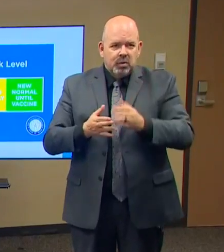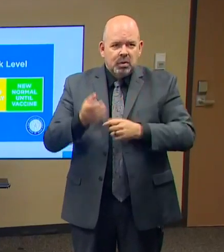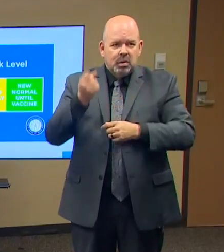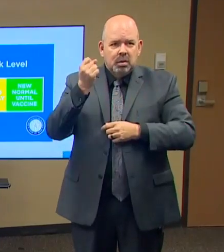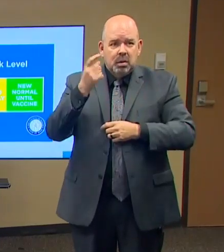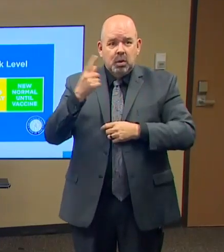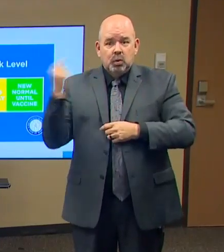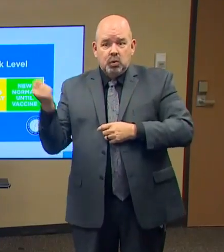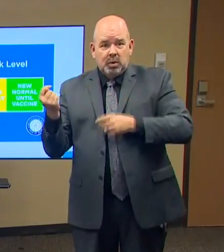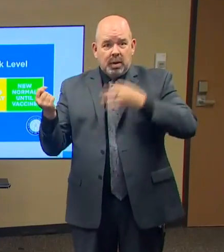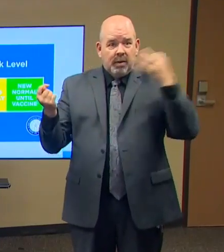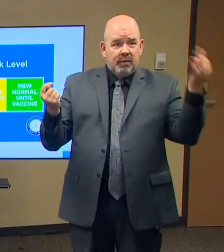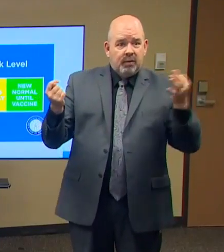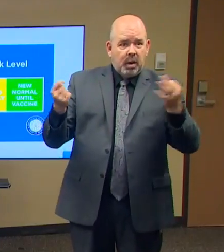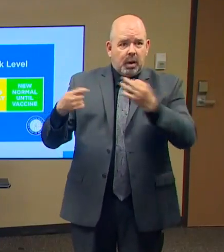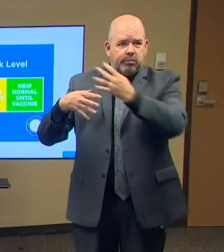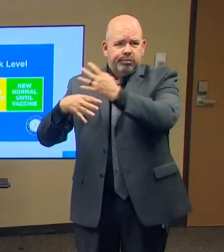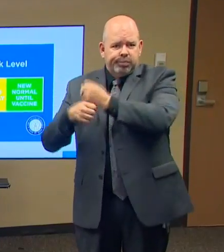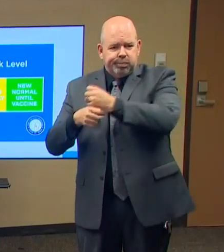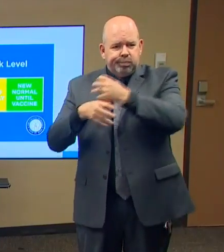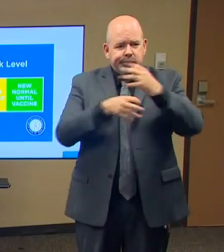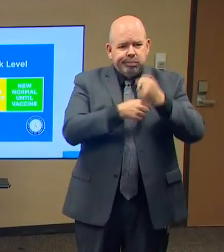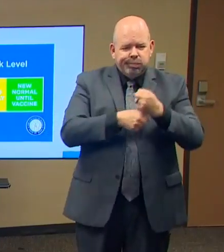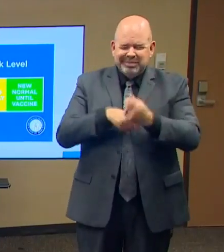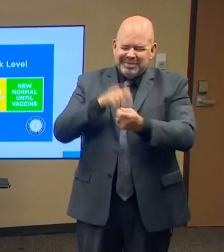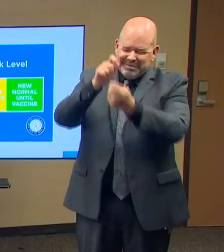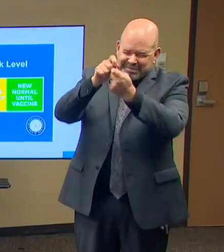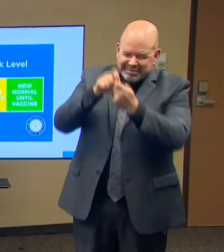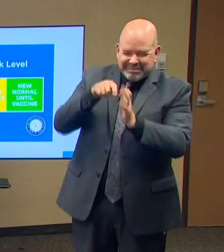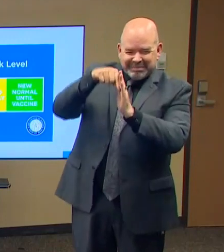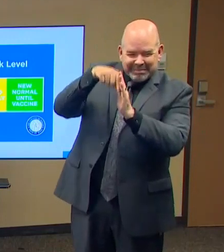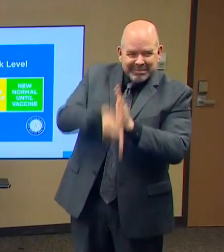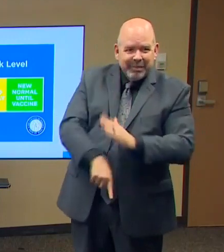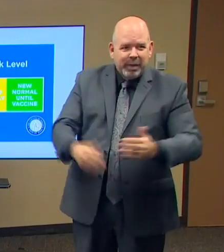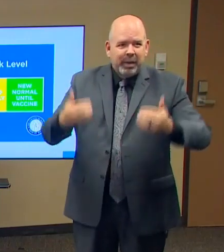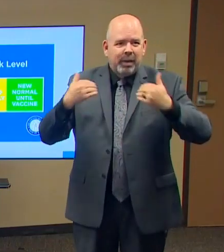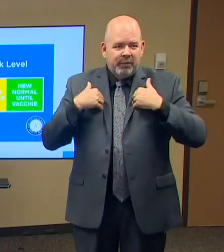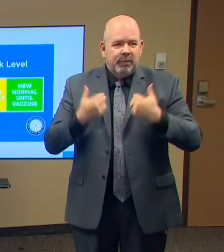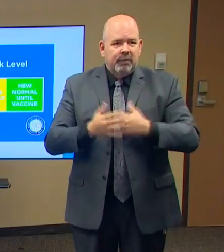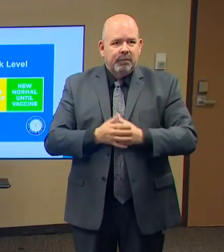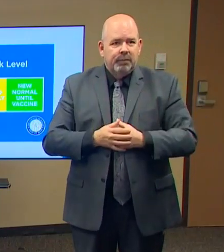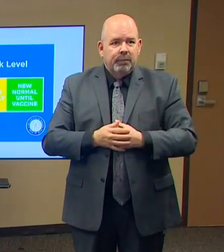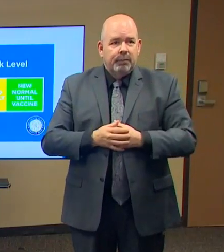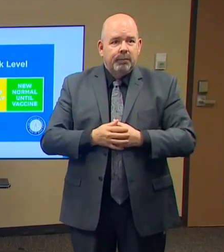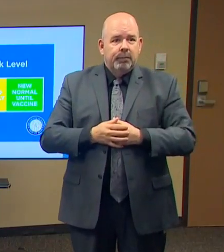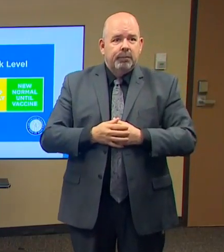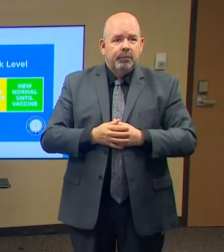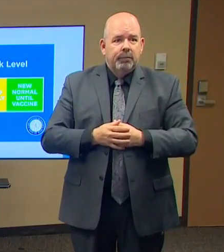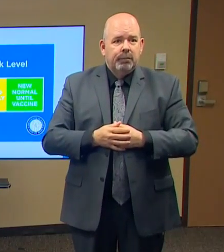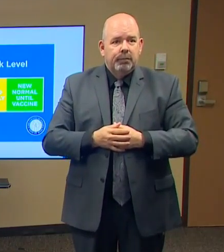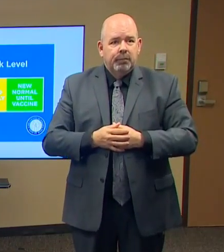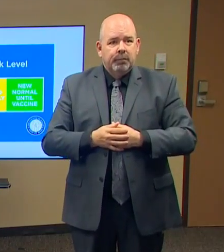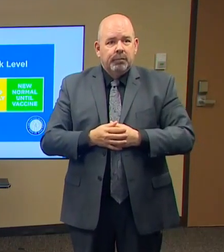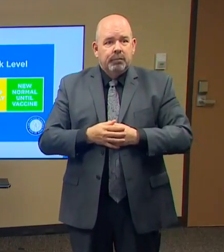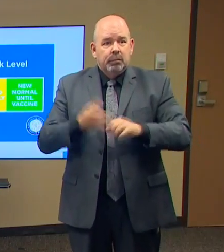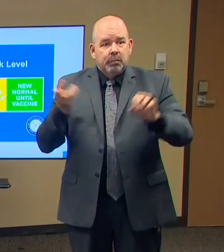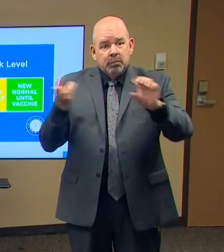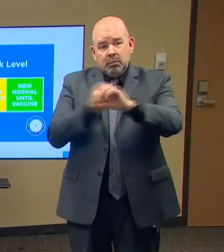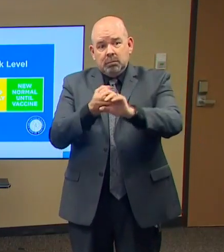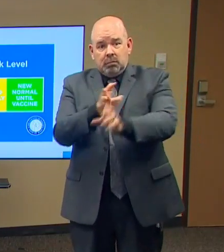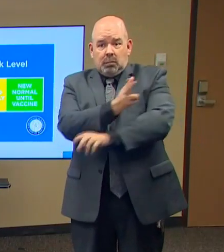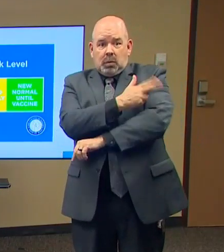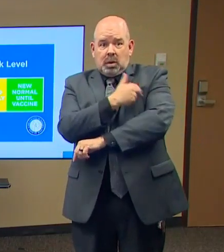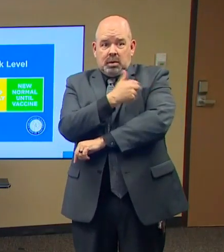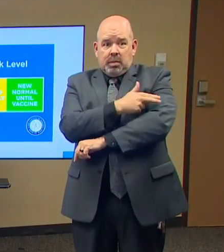detailed epidemiologic reports that are on our website. Now, the numbers that we have are for just the hospitalized data, because that's where we